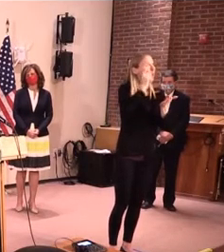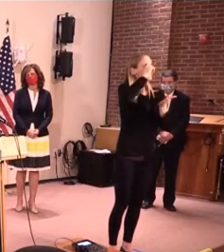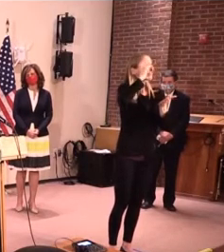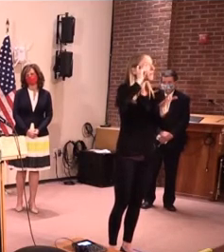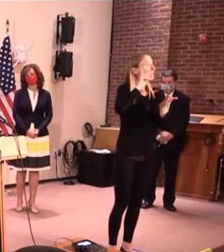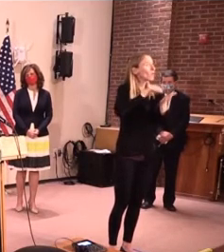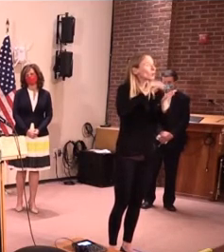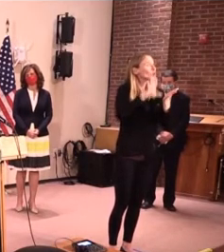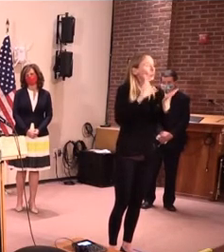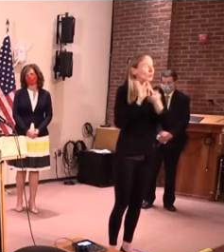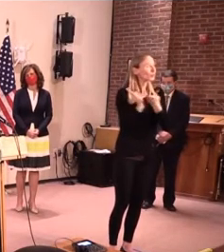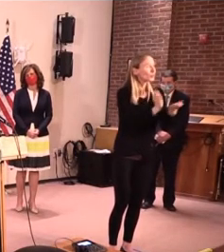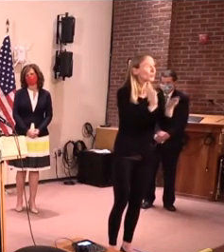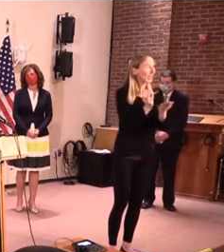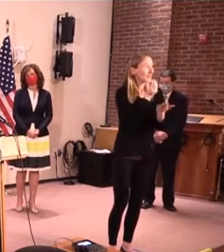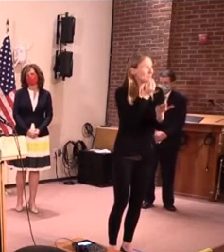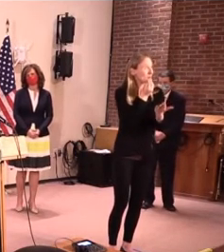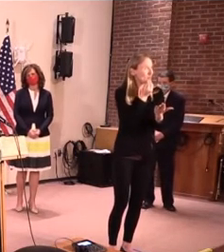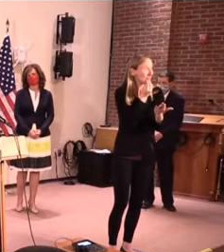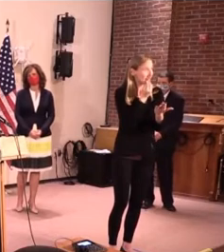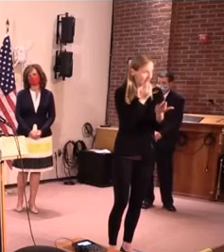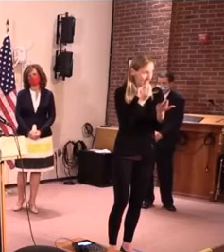which they say will increase that access to that.